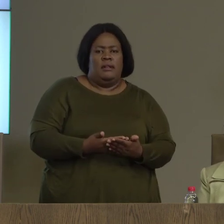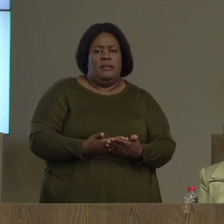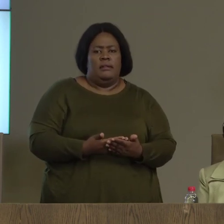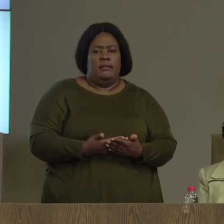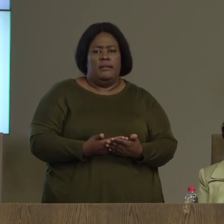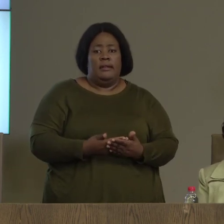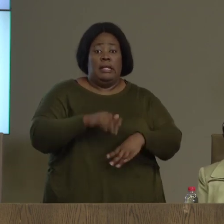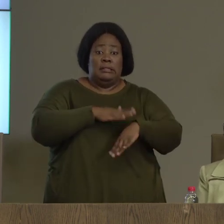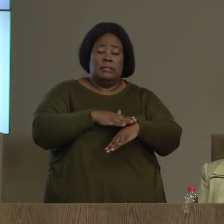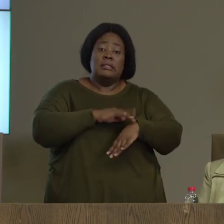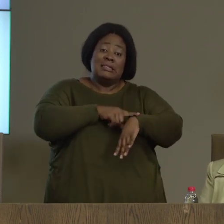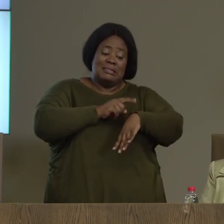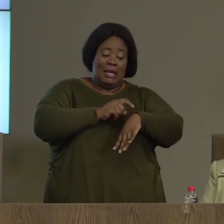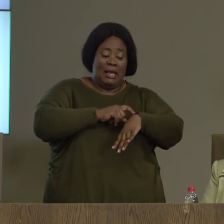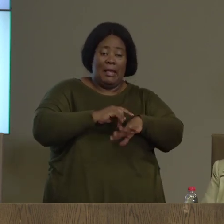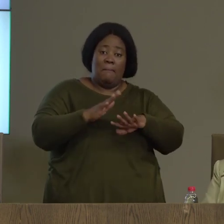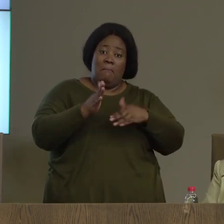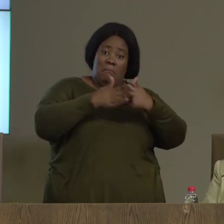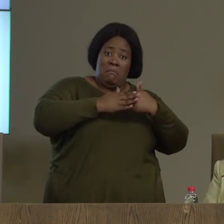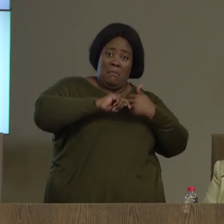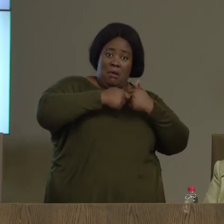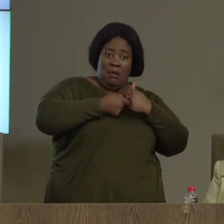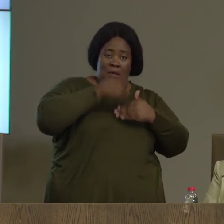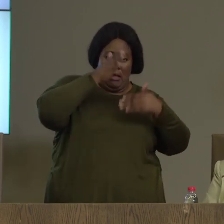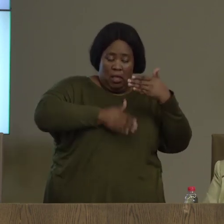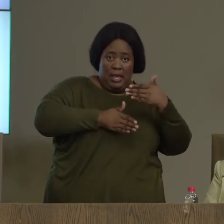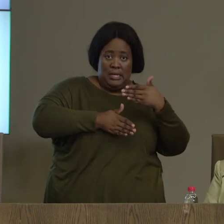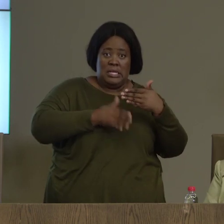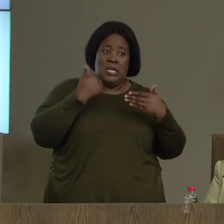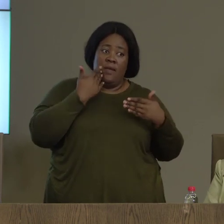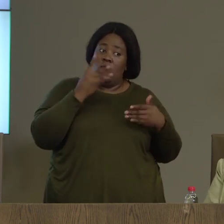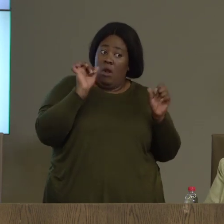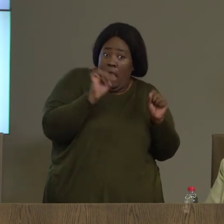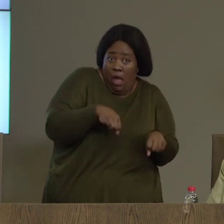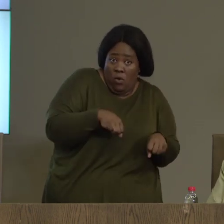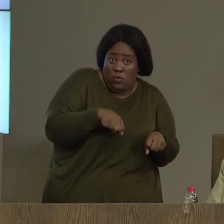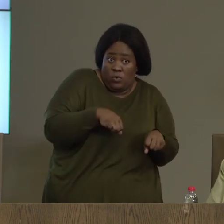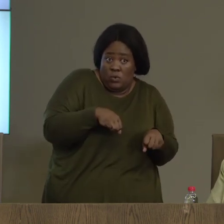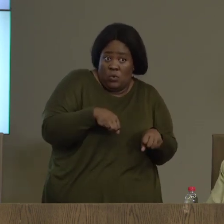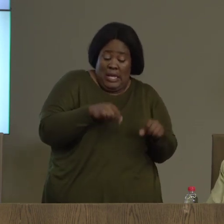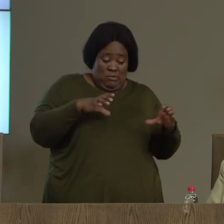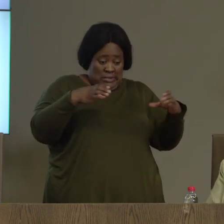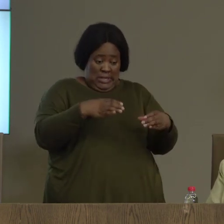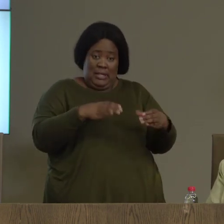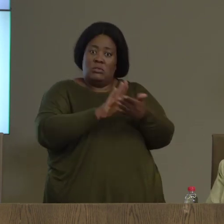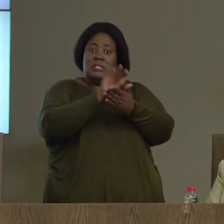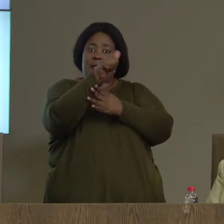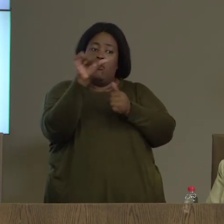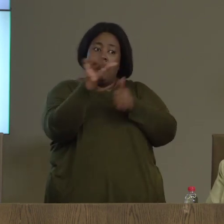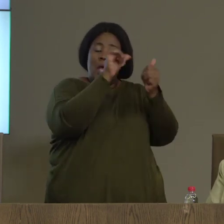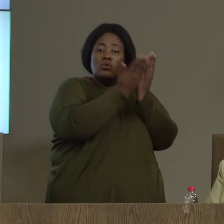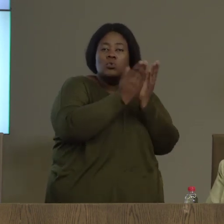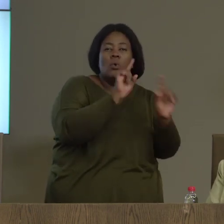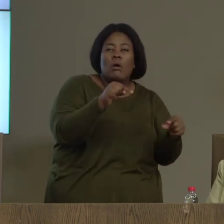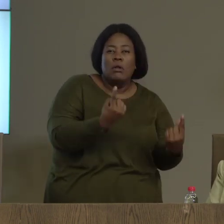lifted. So if we're not allowed as a sector, for instance, on the 16th to go back, we have a plan to say, what are we going